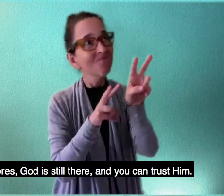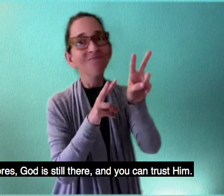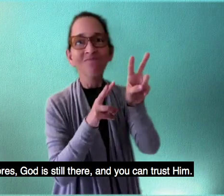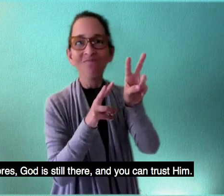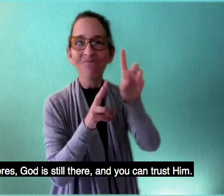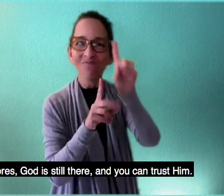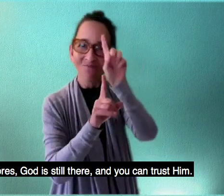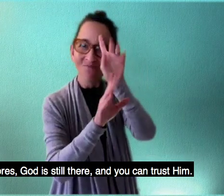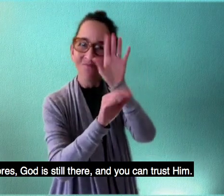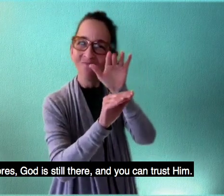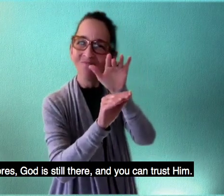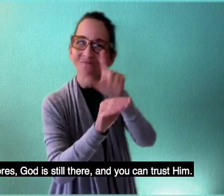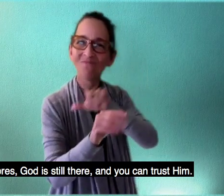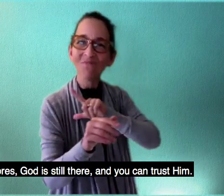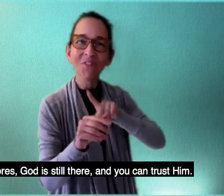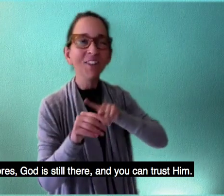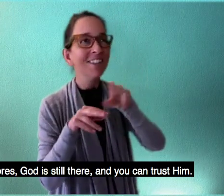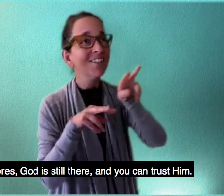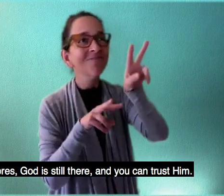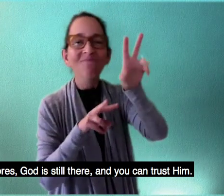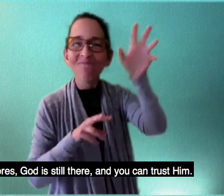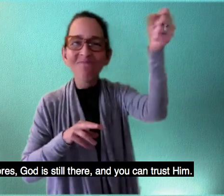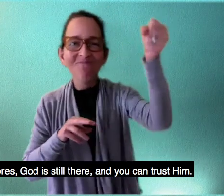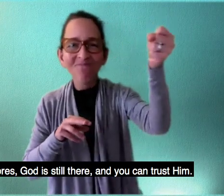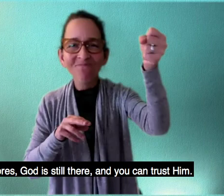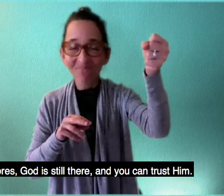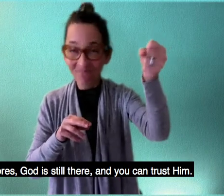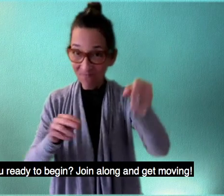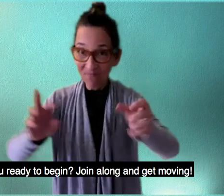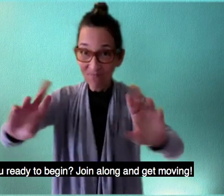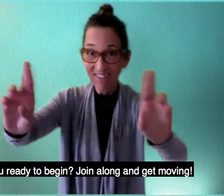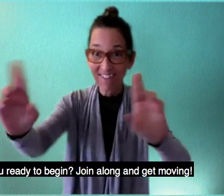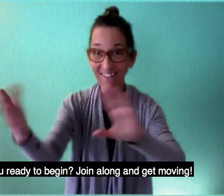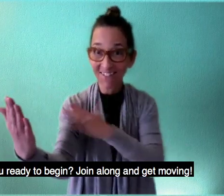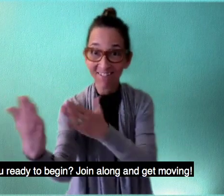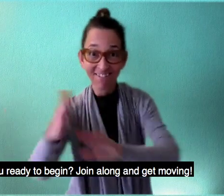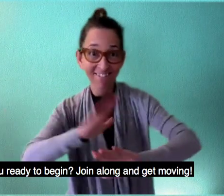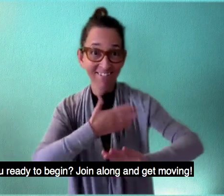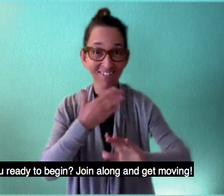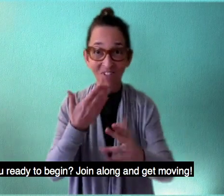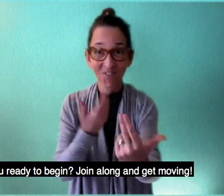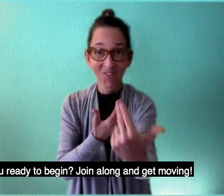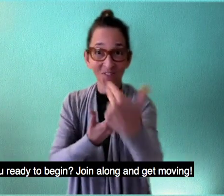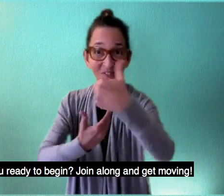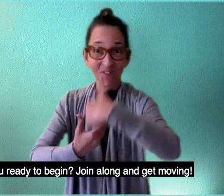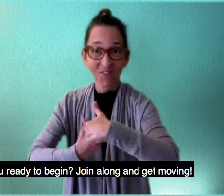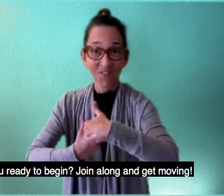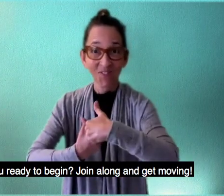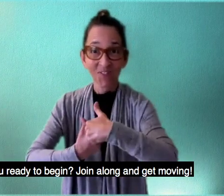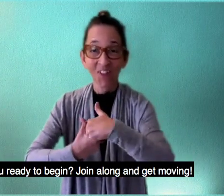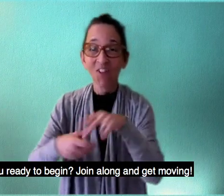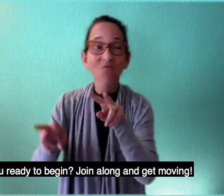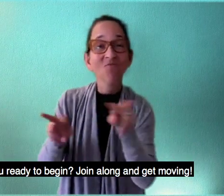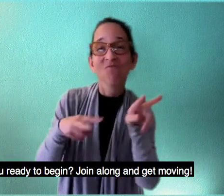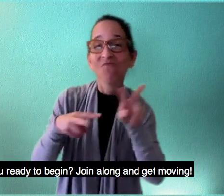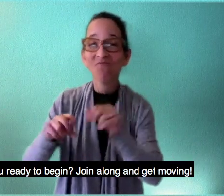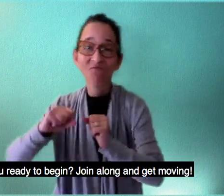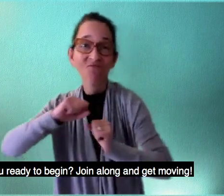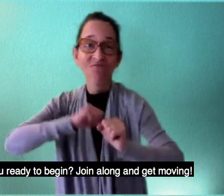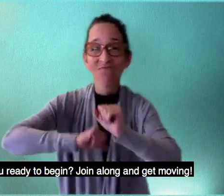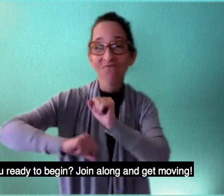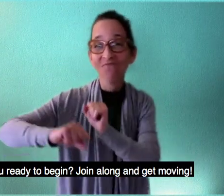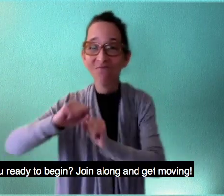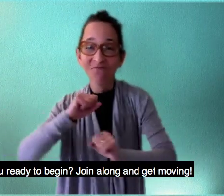God is still there, and you can trust Him. Are you ready to begin? Join along and get